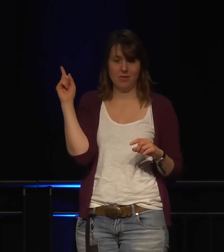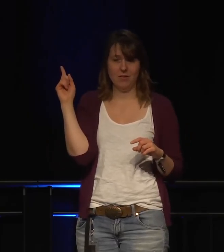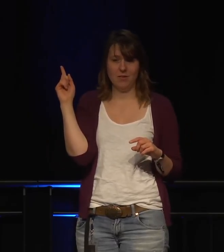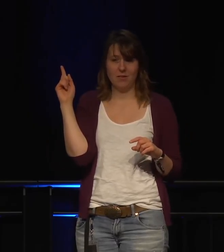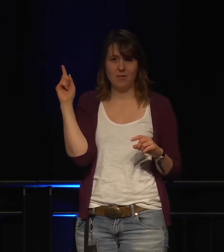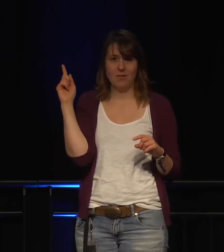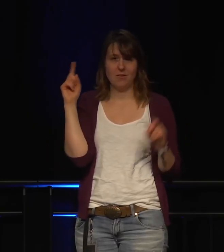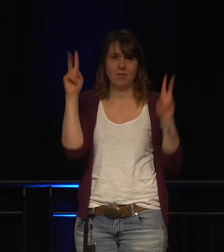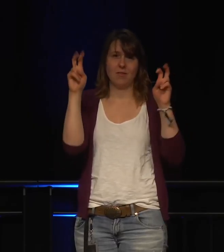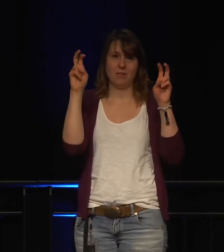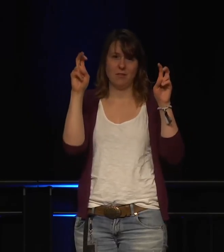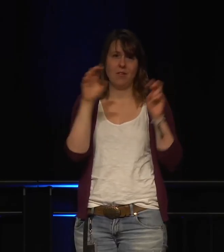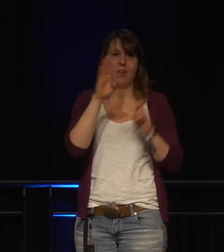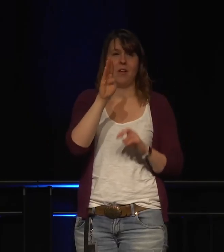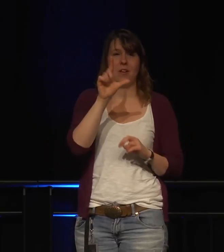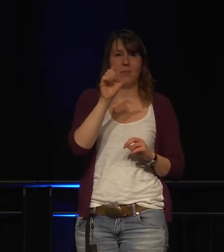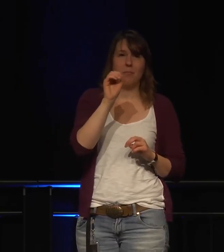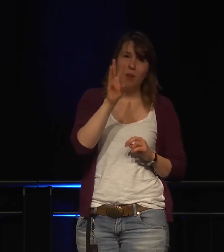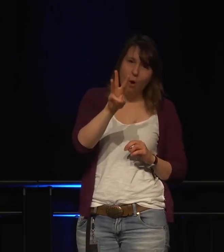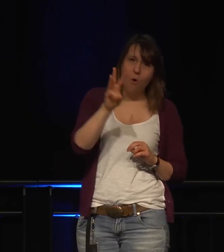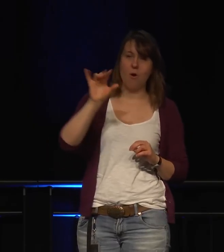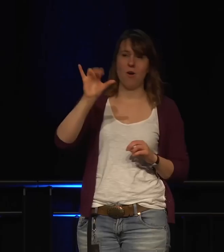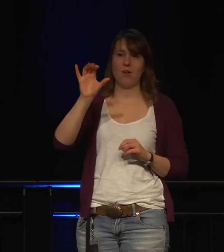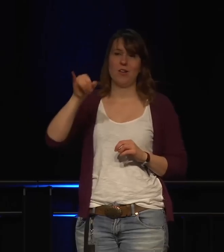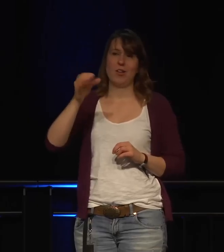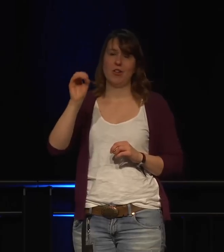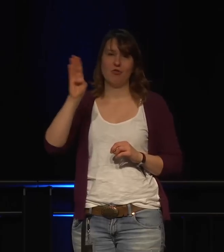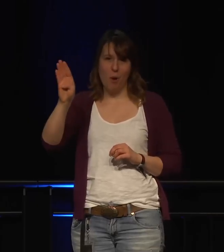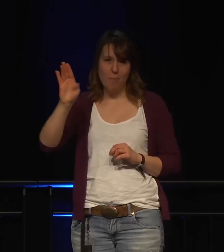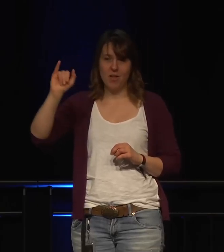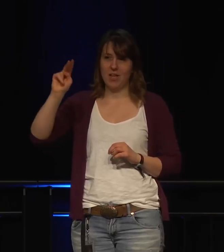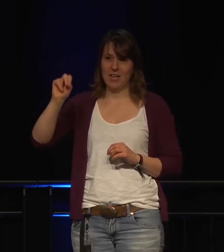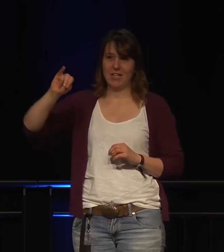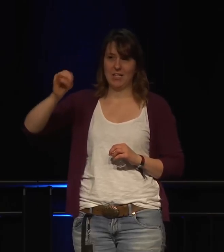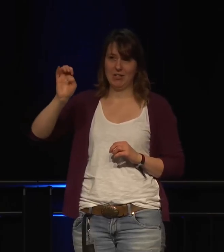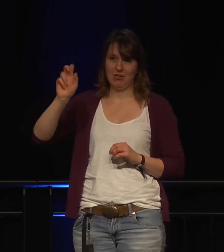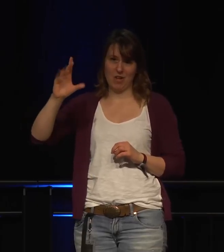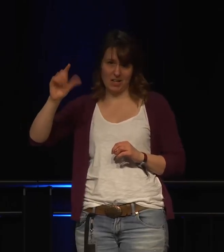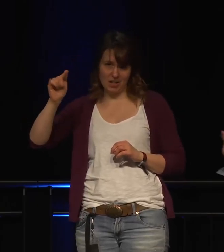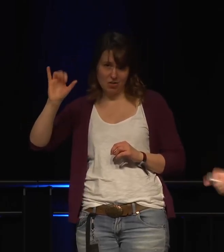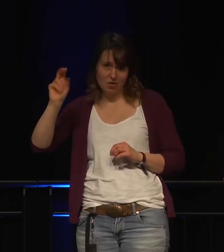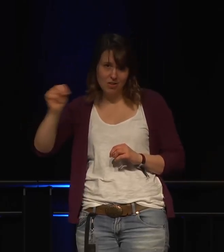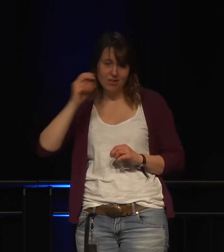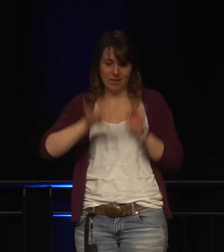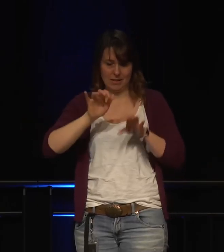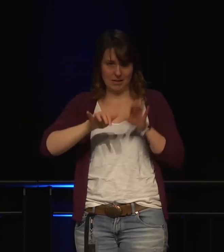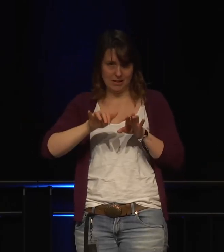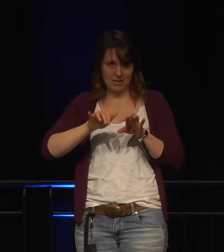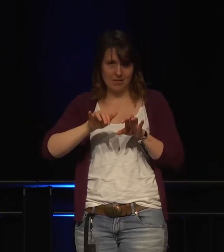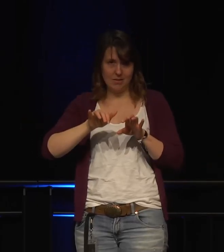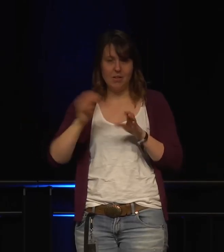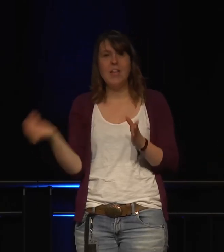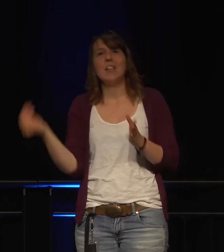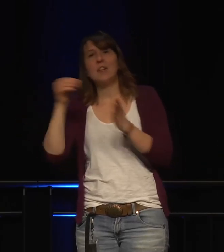But after this talk, you could Google or DuckDuckGo or whatever you use.